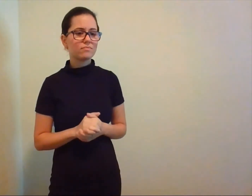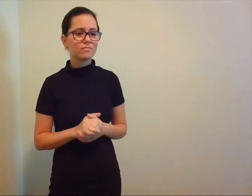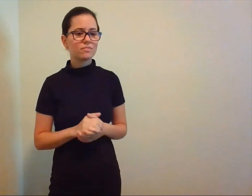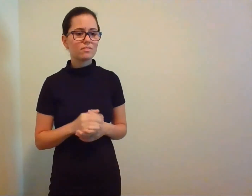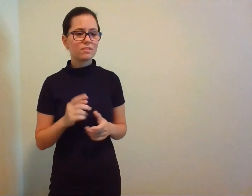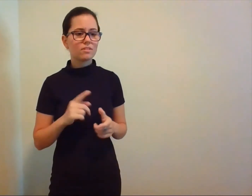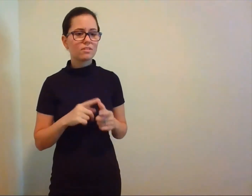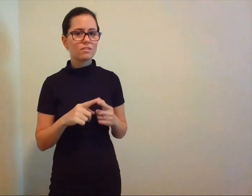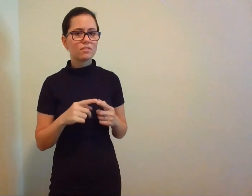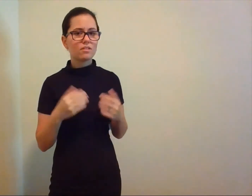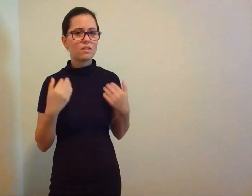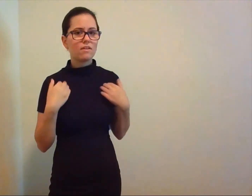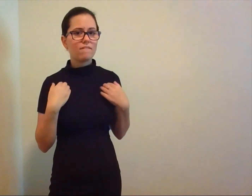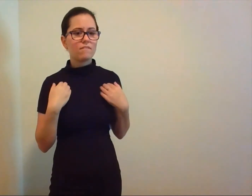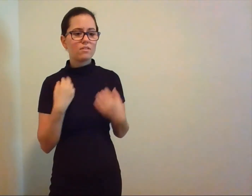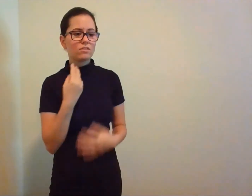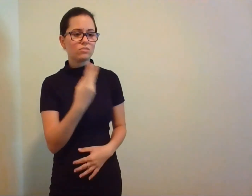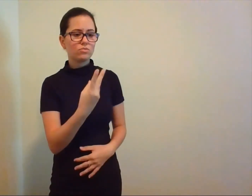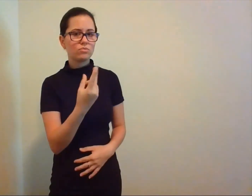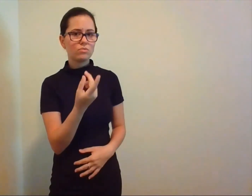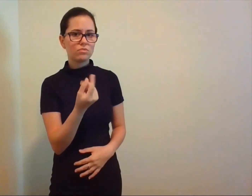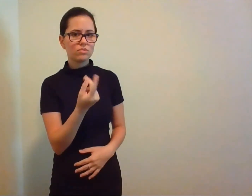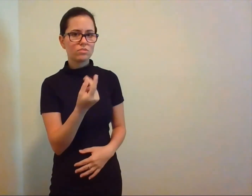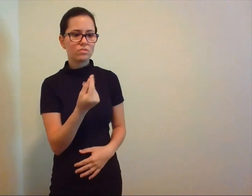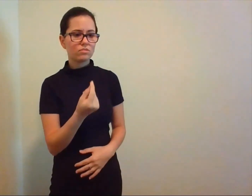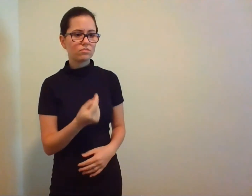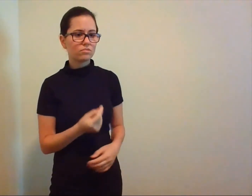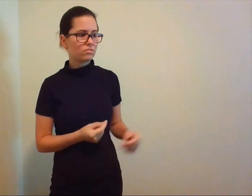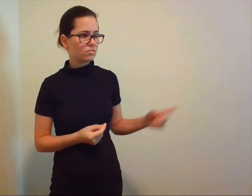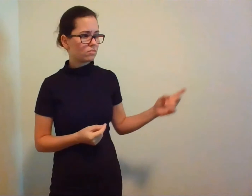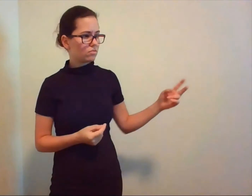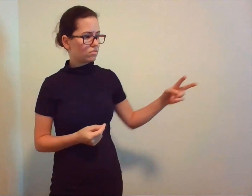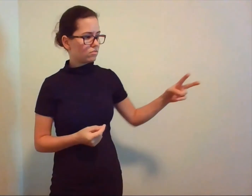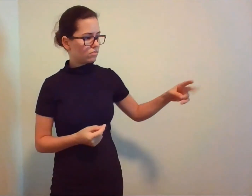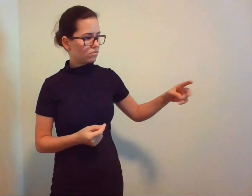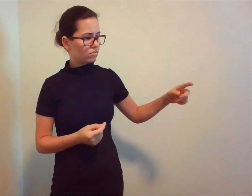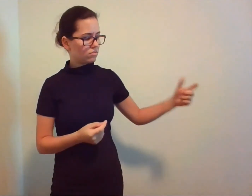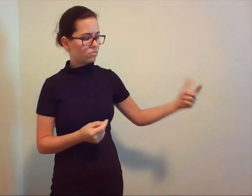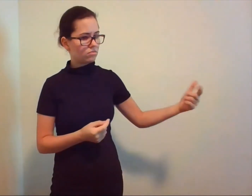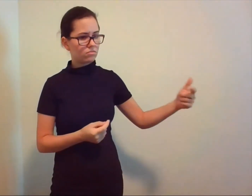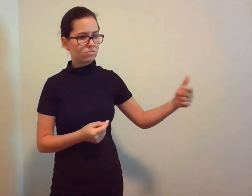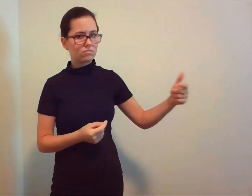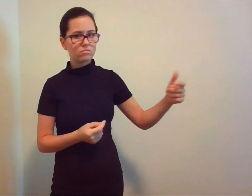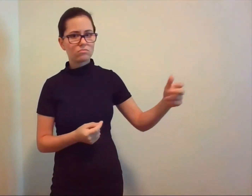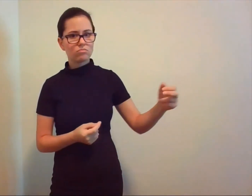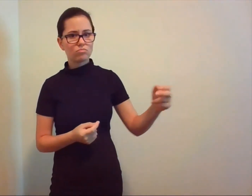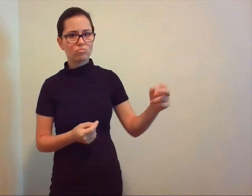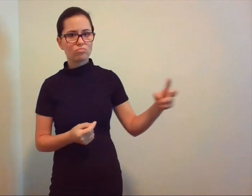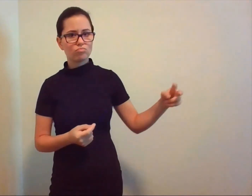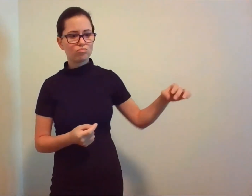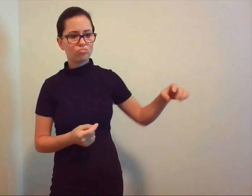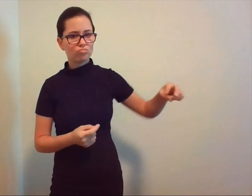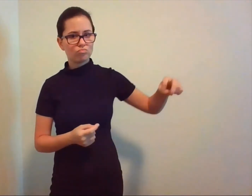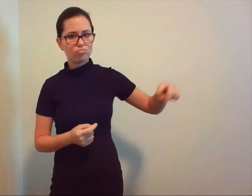was like, oh, they were his dogs. And then he gets out his camera and he starts his phone, his camera on his